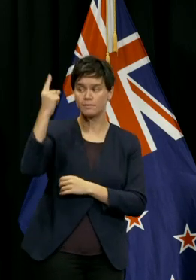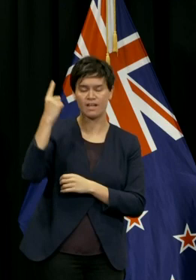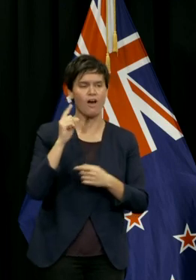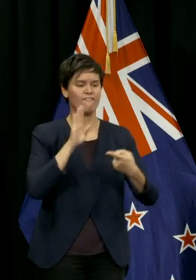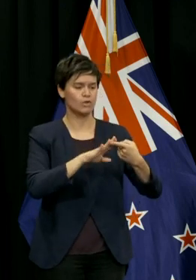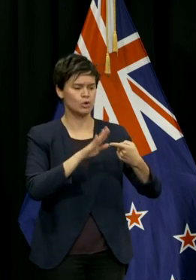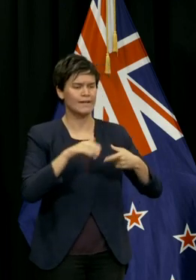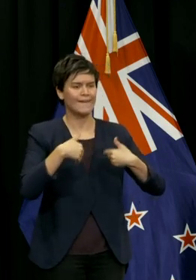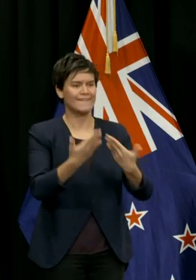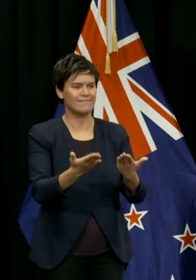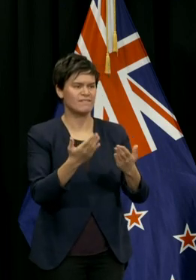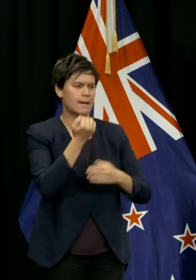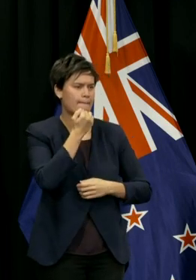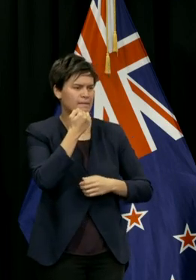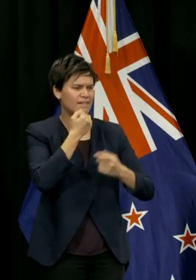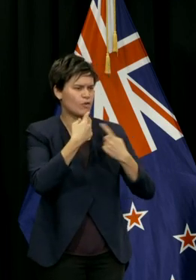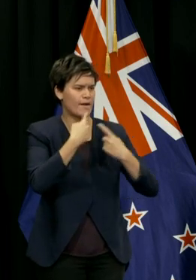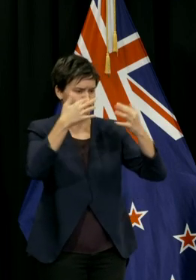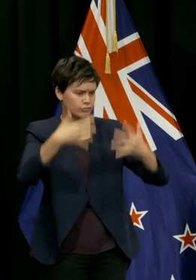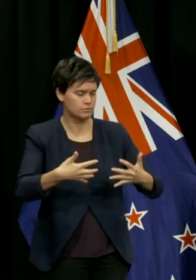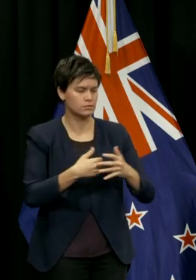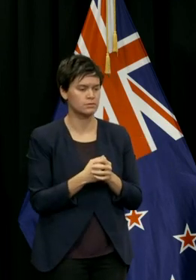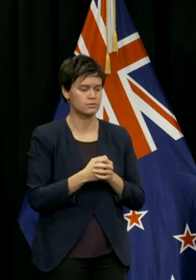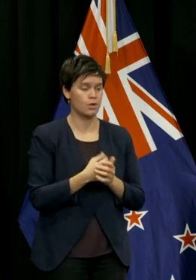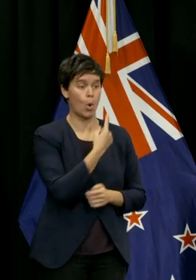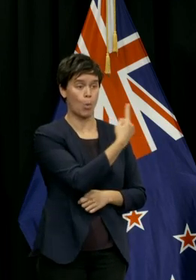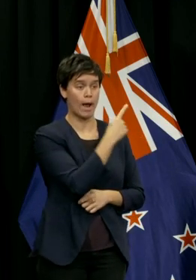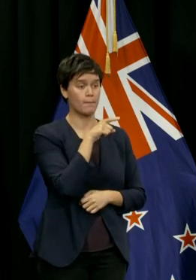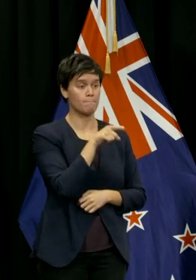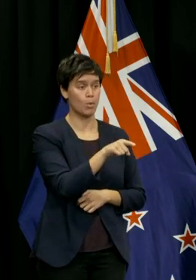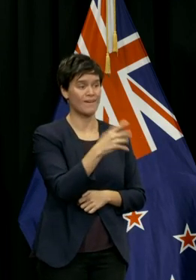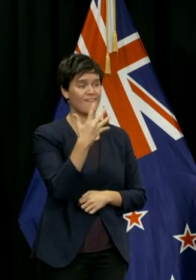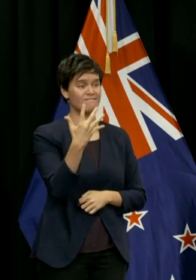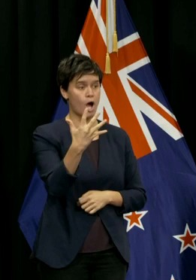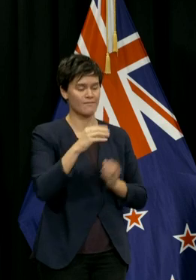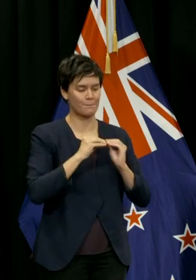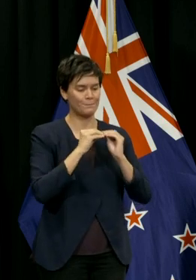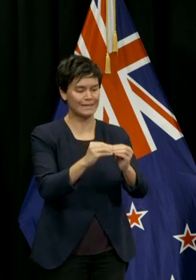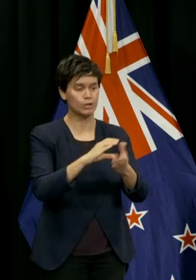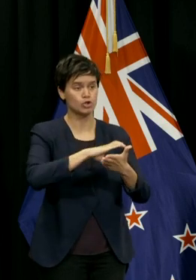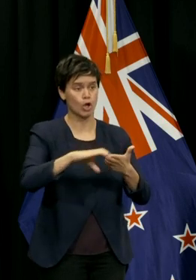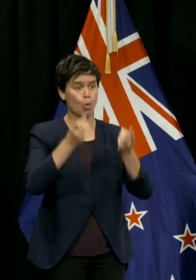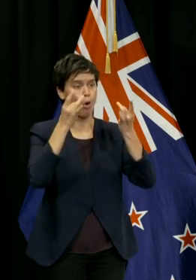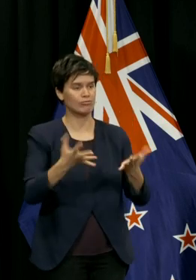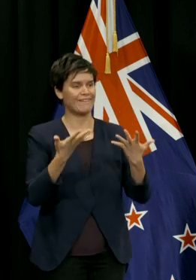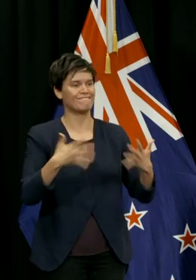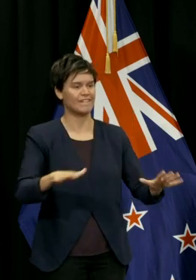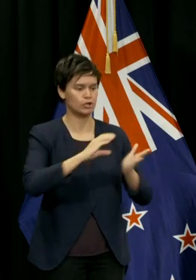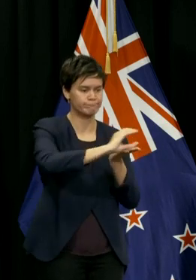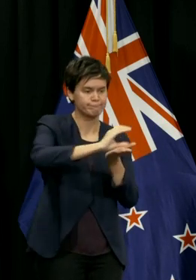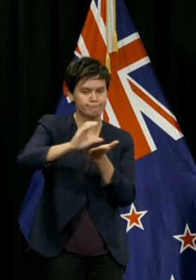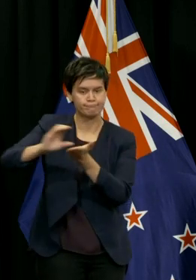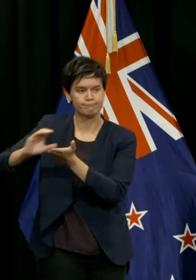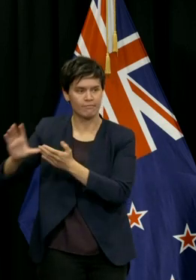statistics. As at 9 a.m. this morning, a total of $1.5 billion has already been paid out under the